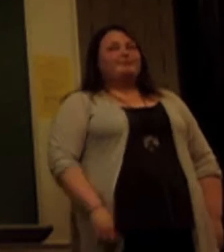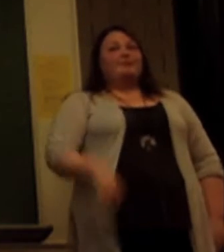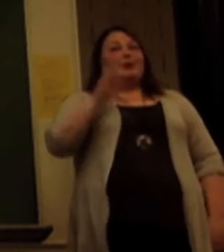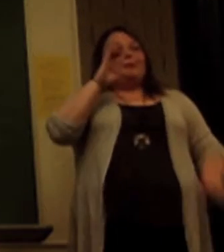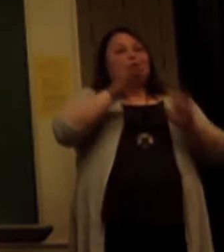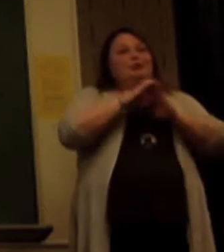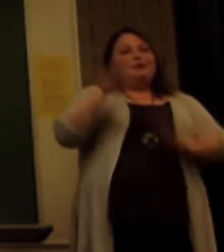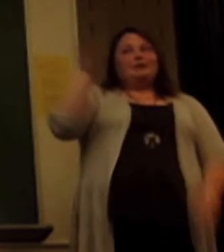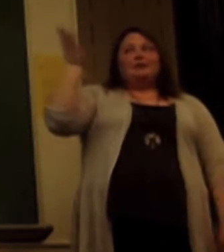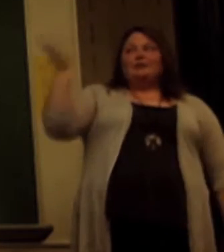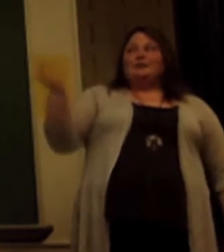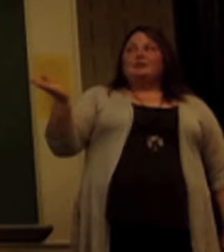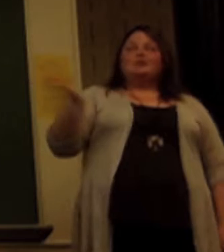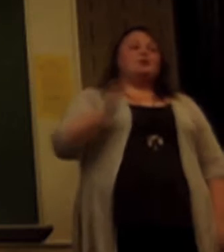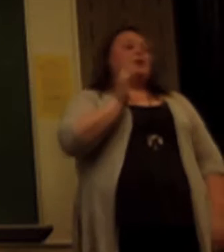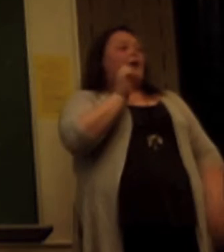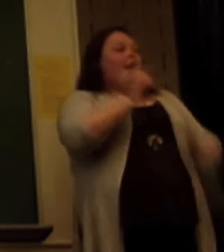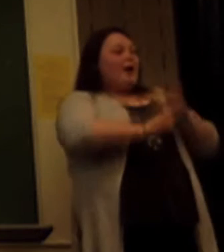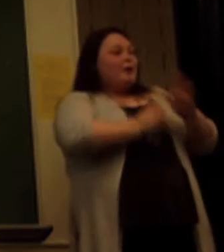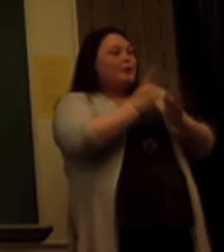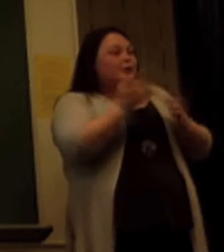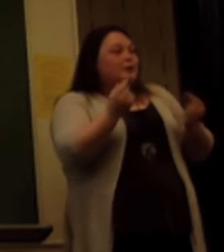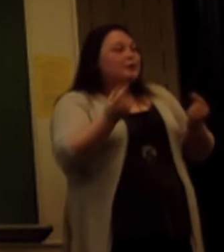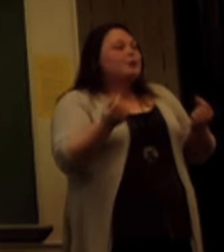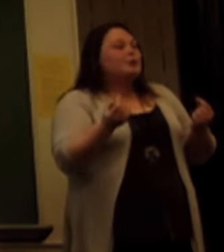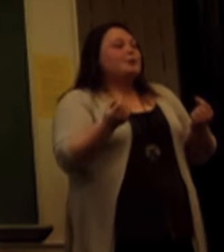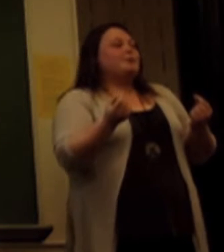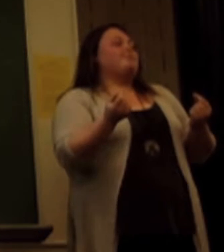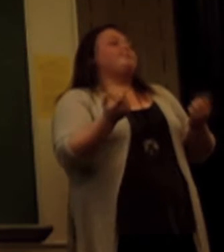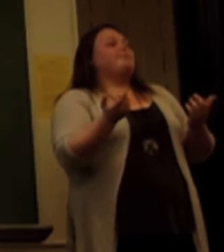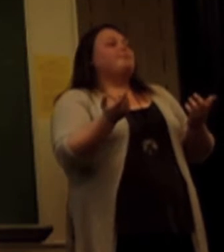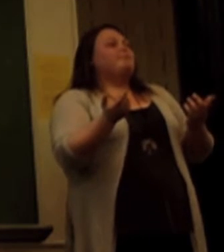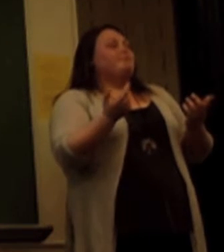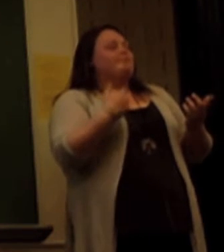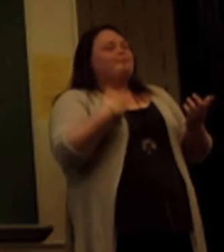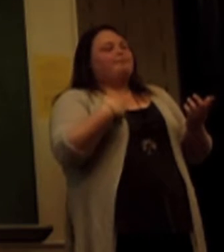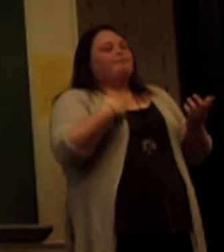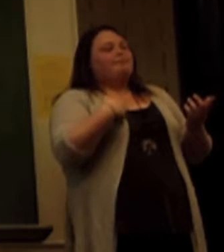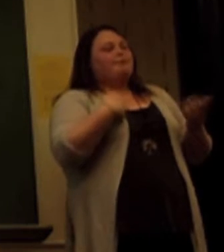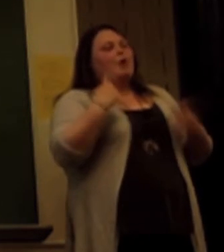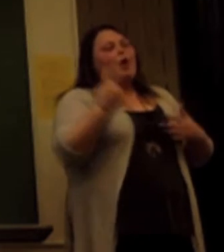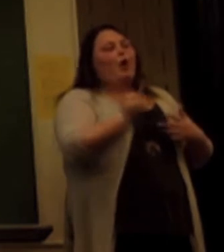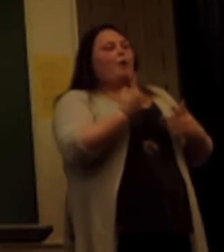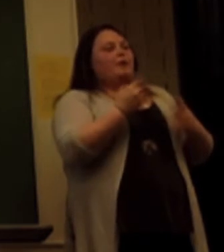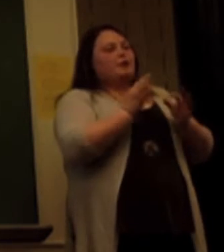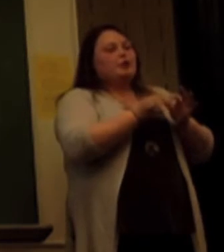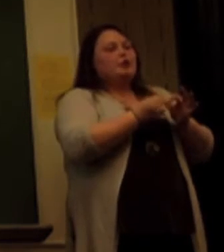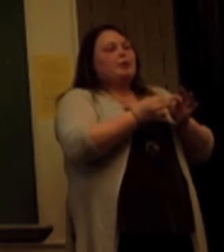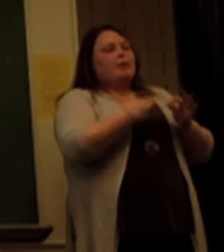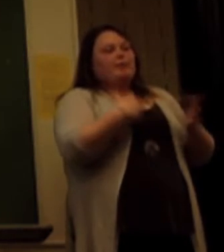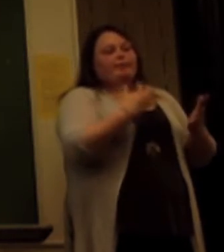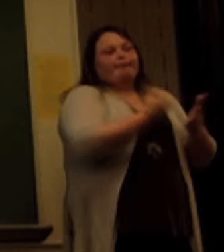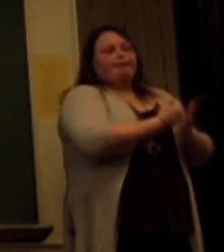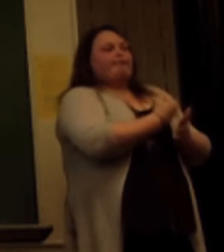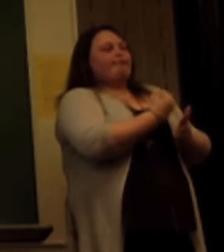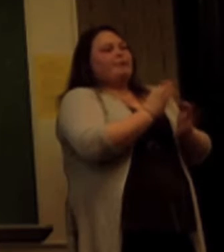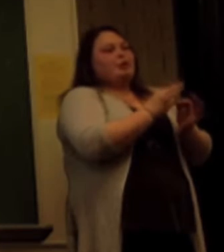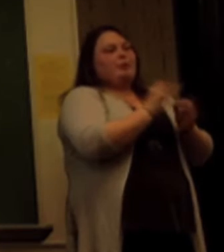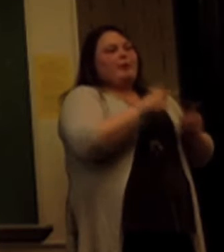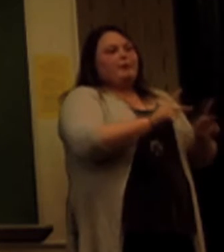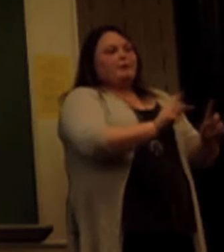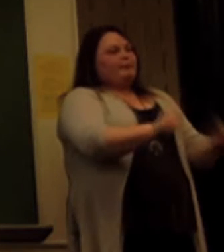So for my A hours, I would always interpret. Day one of my internship, I was with Barbara, and our first assignment, she was